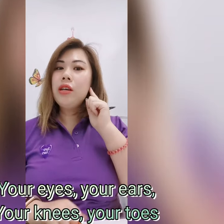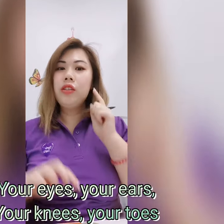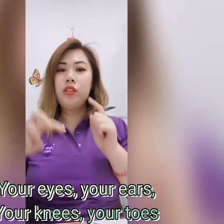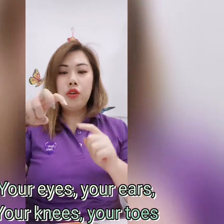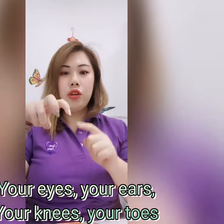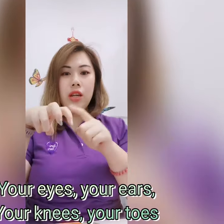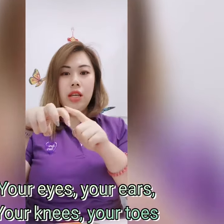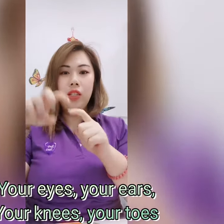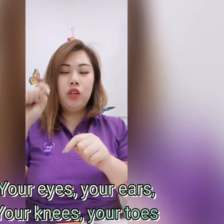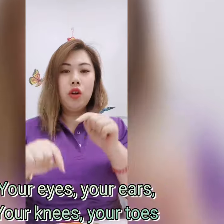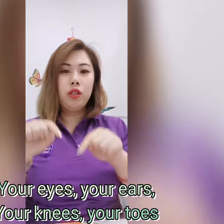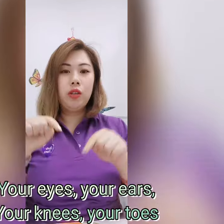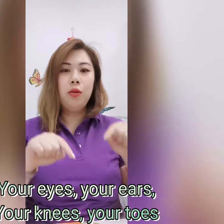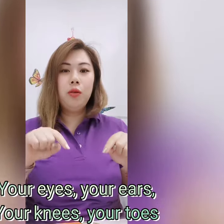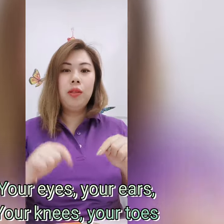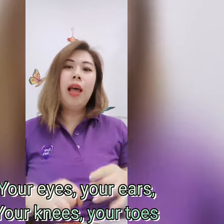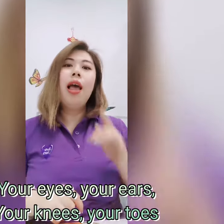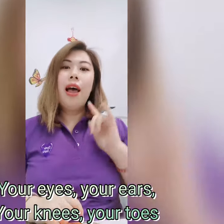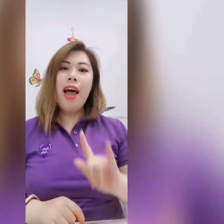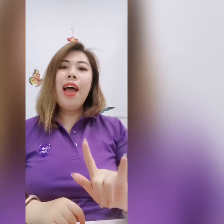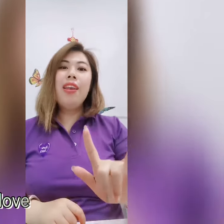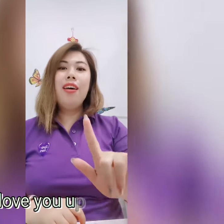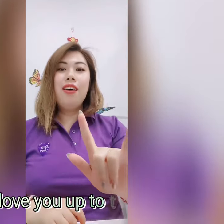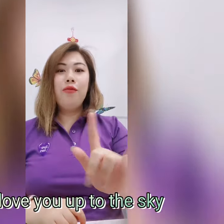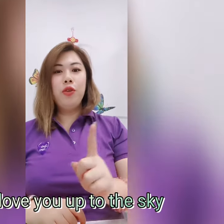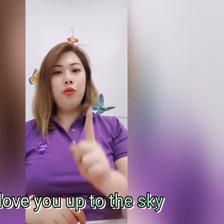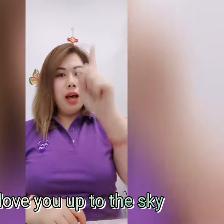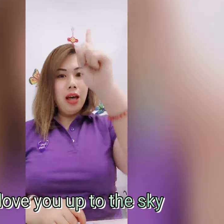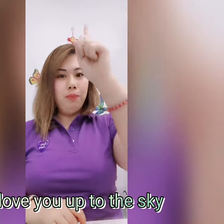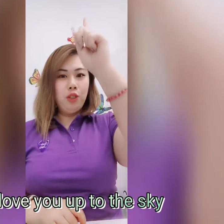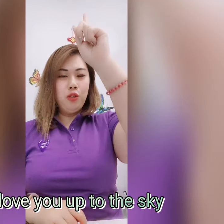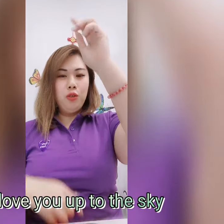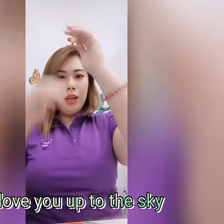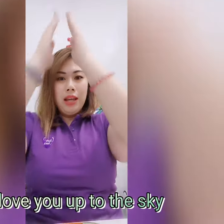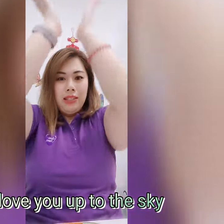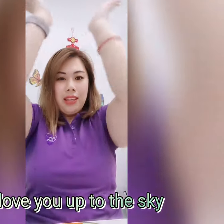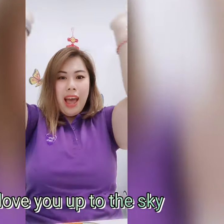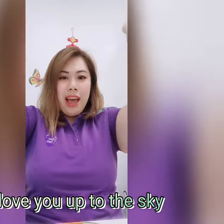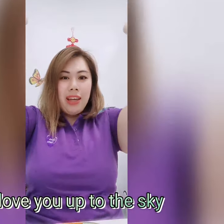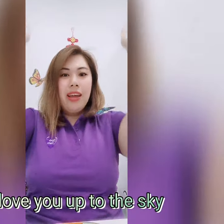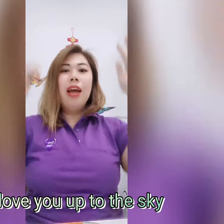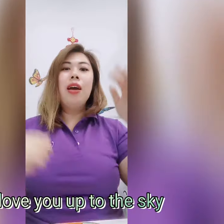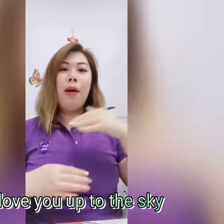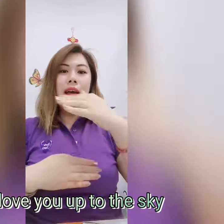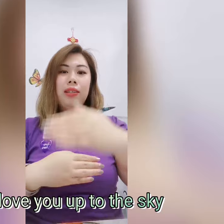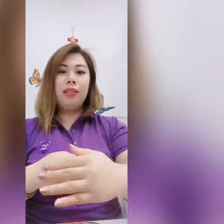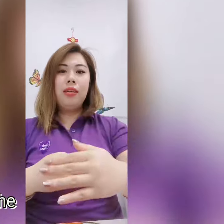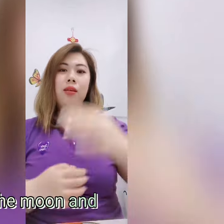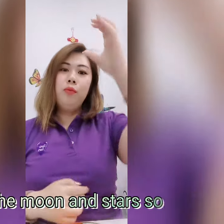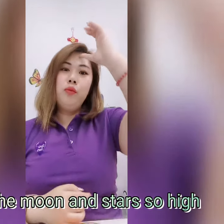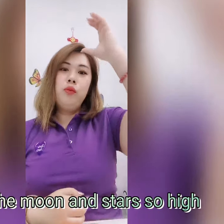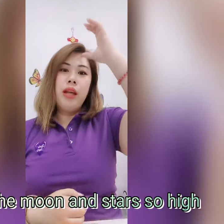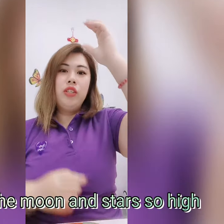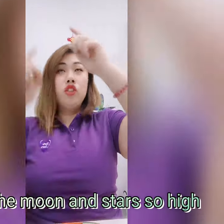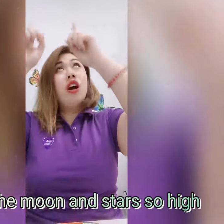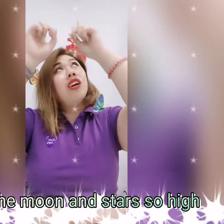ears, your knees, your toes. I love you up to the sky, past the moon and stars